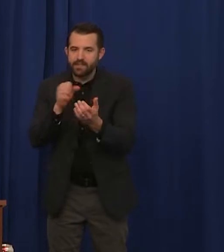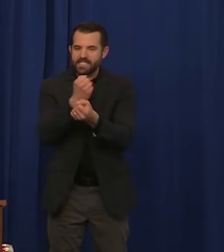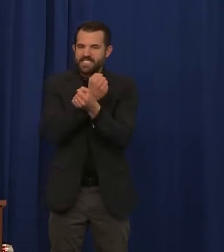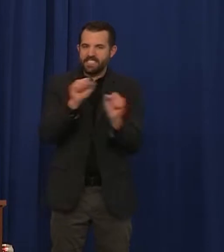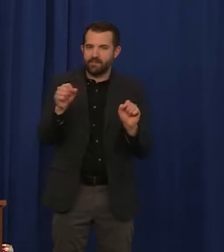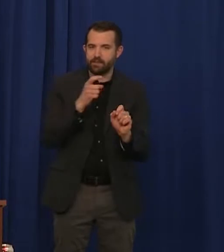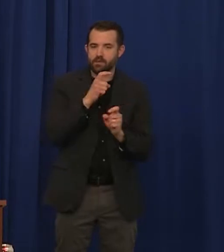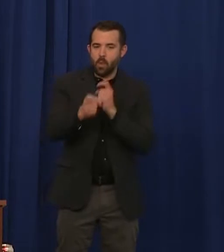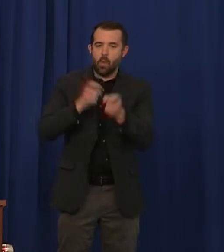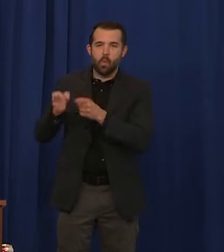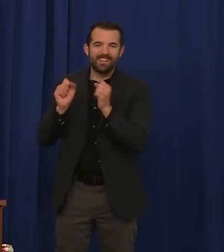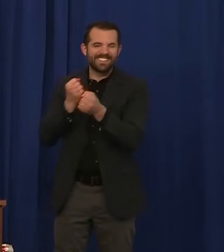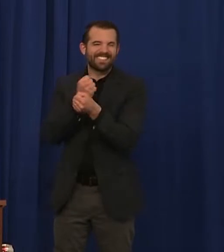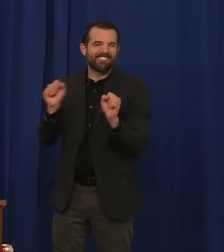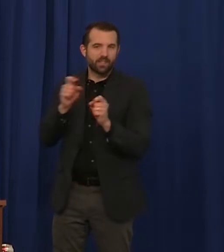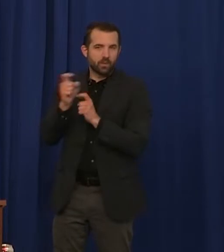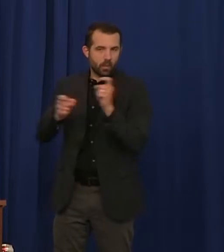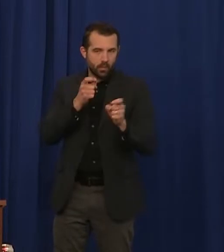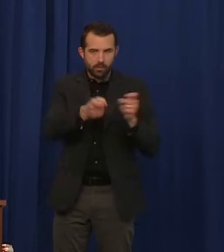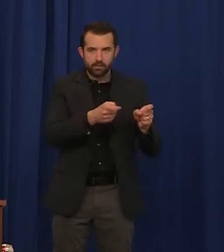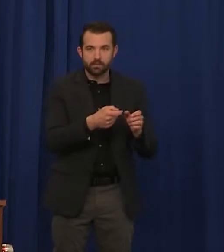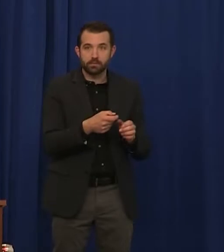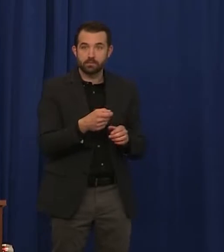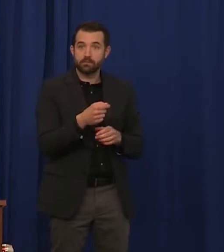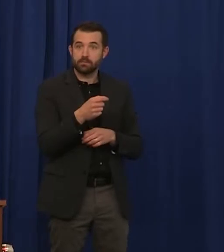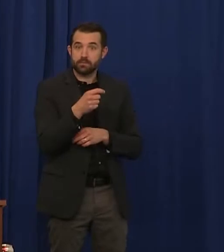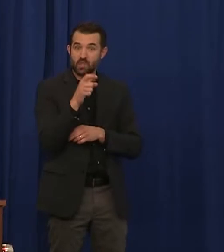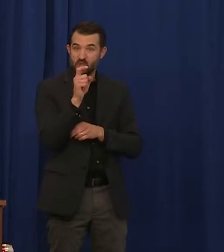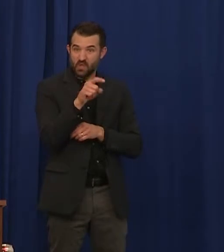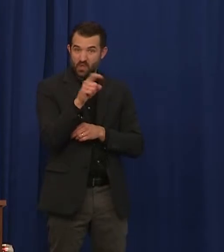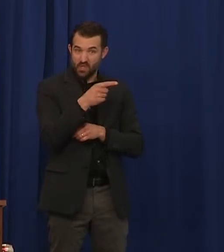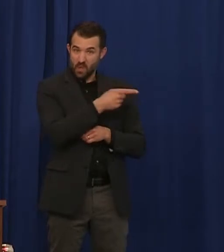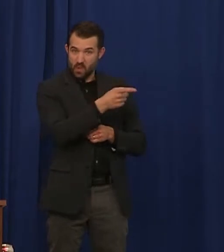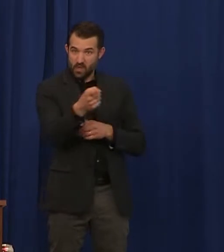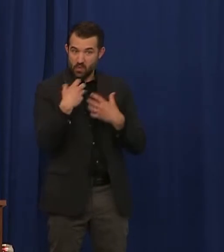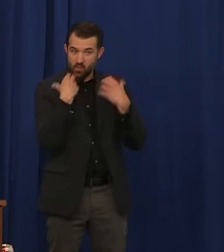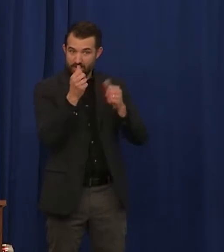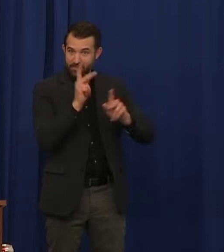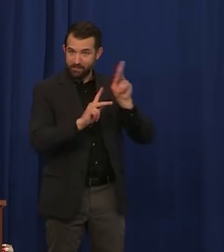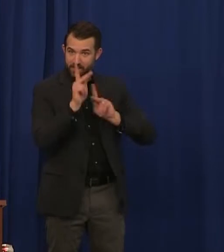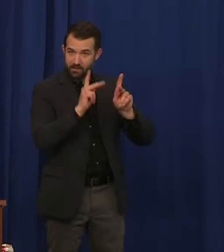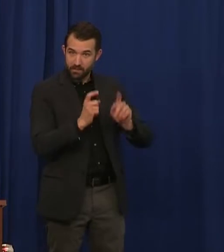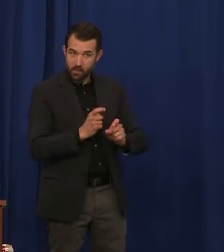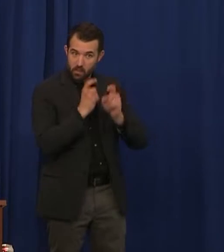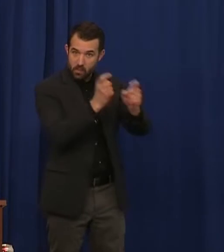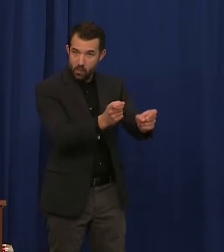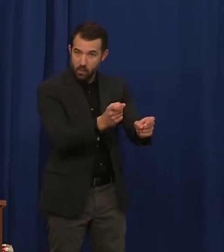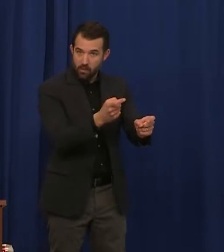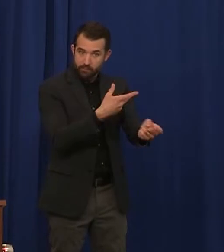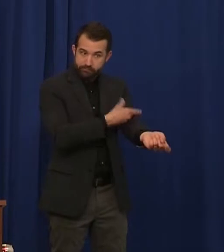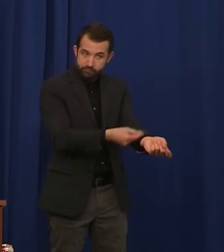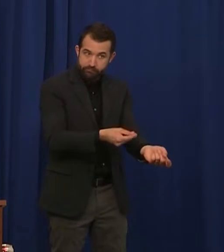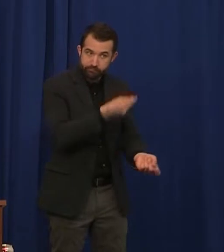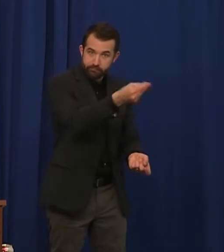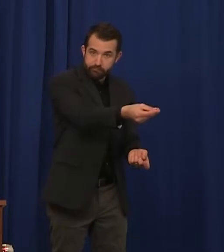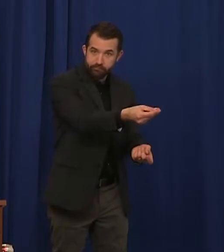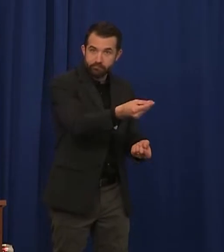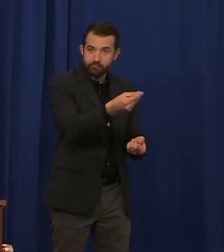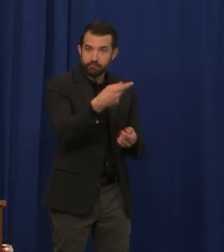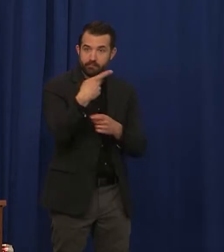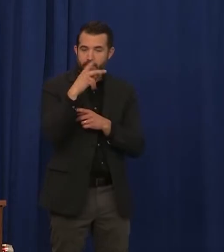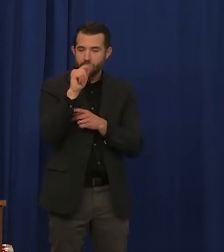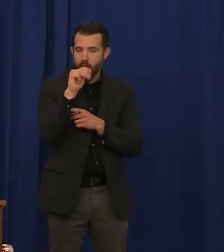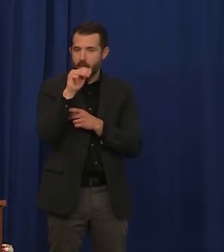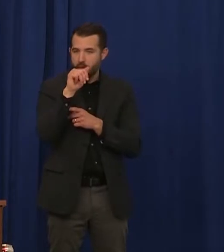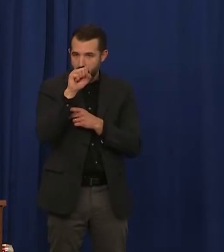should donate plasma is really a decision between them and their healthcare provider. There are different criteria and there are